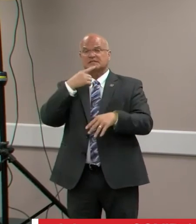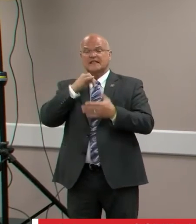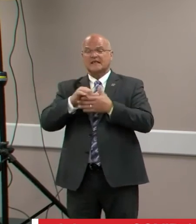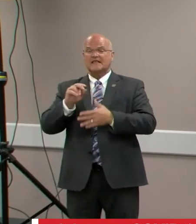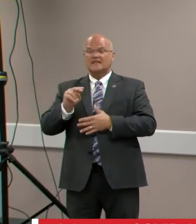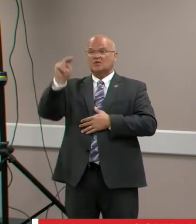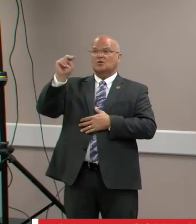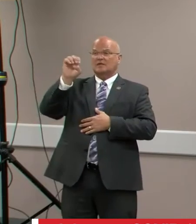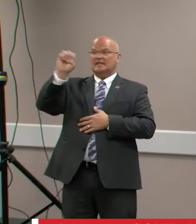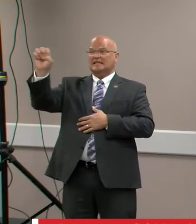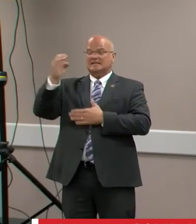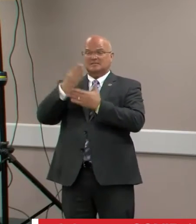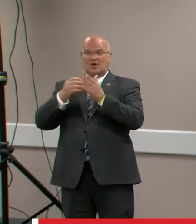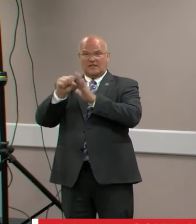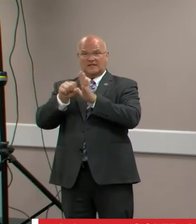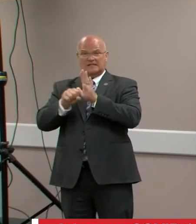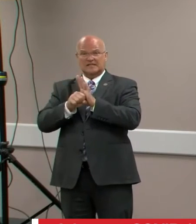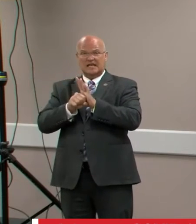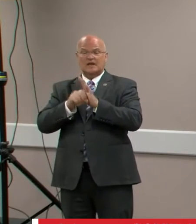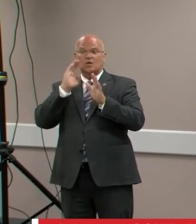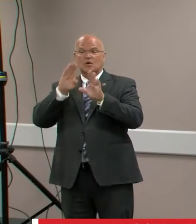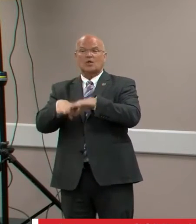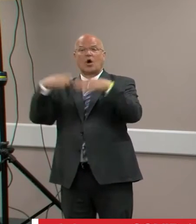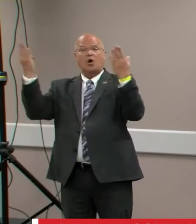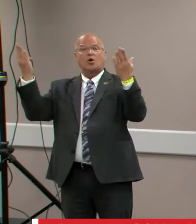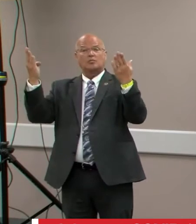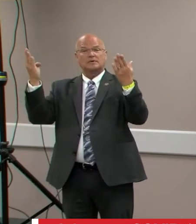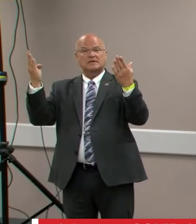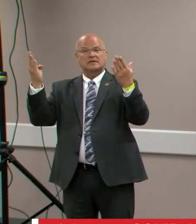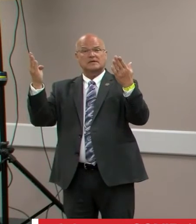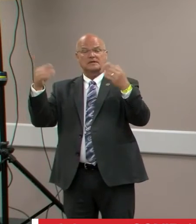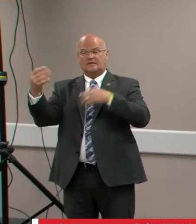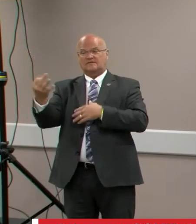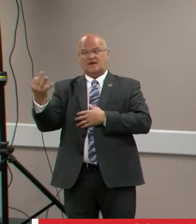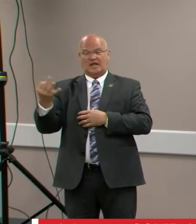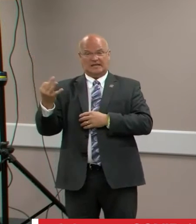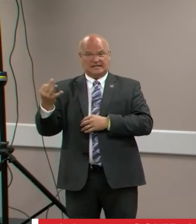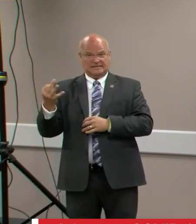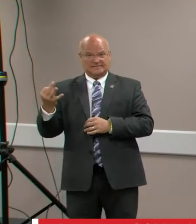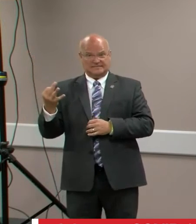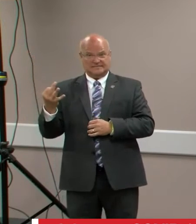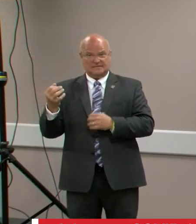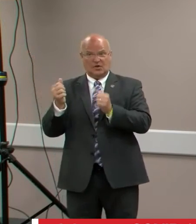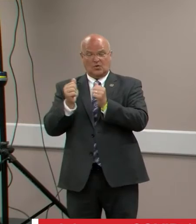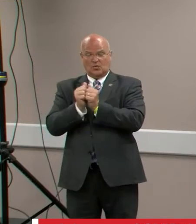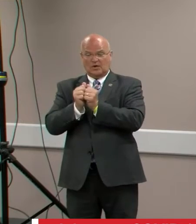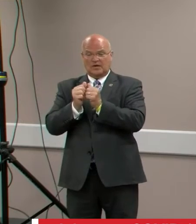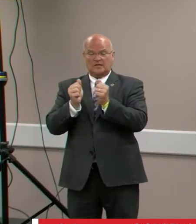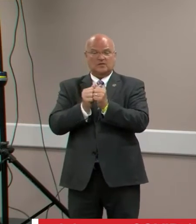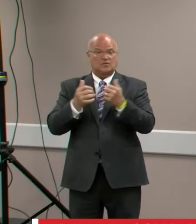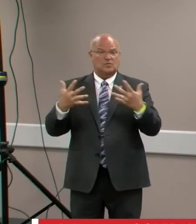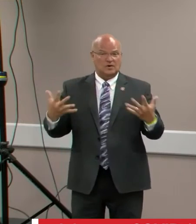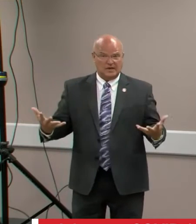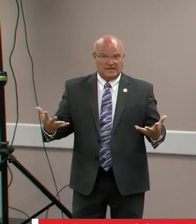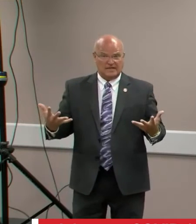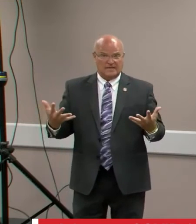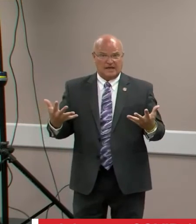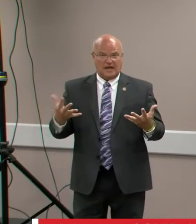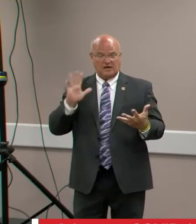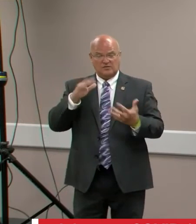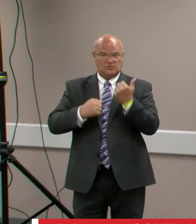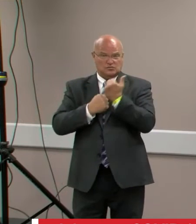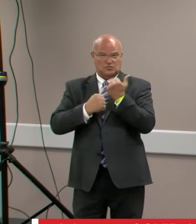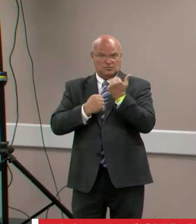the northeast part of the state is going to open come Friday with or without